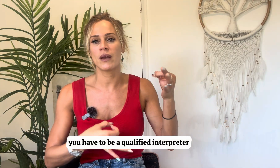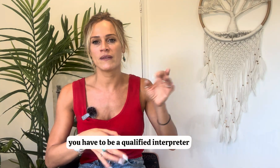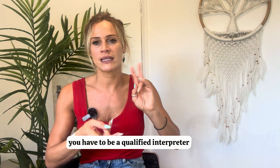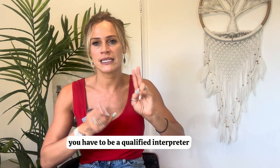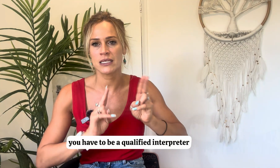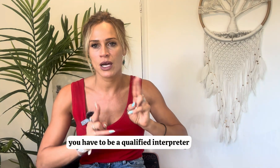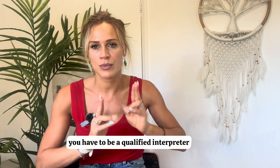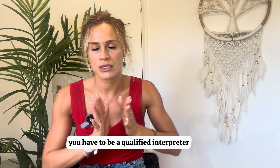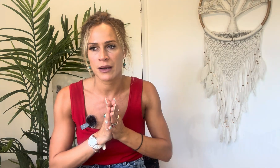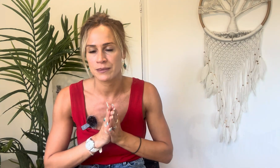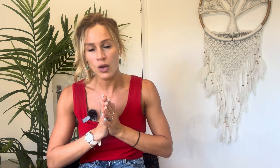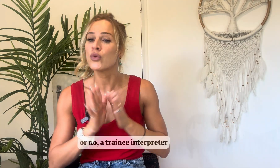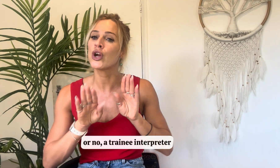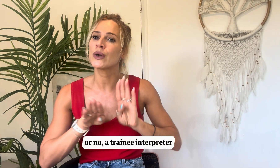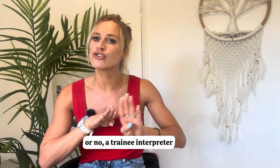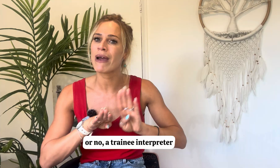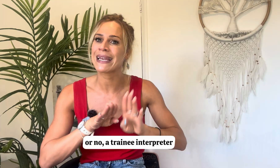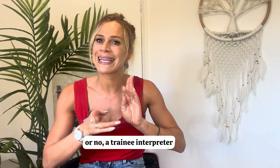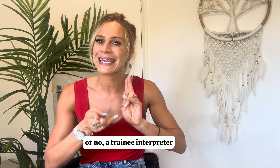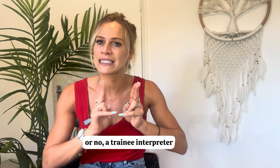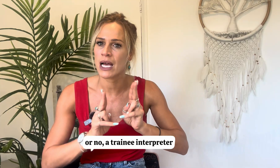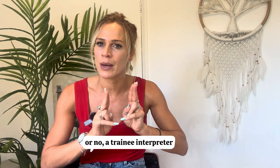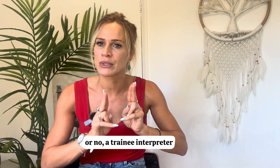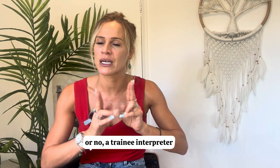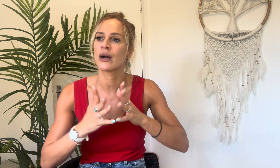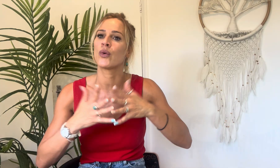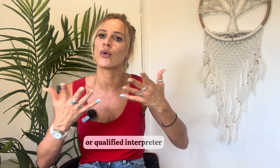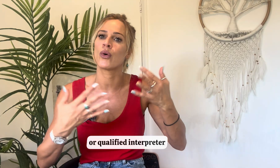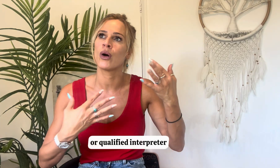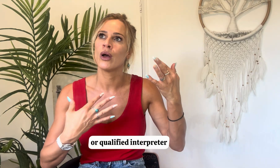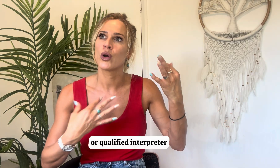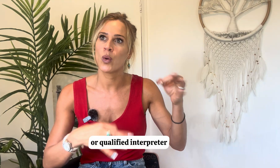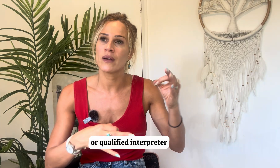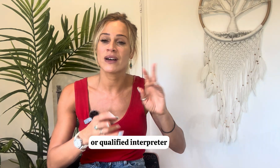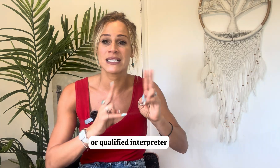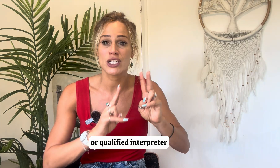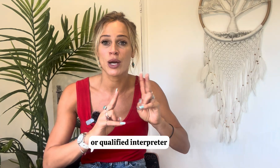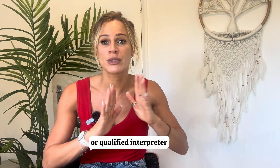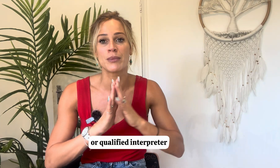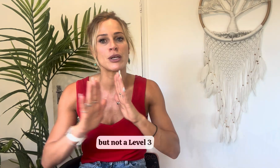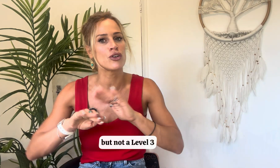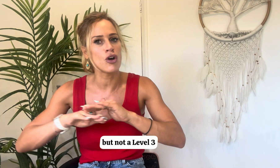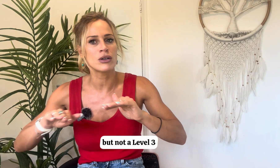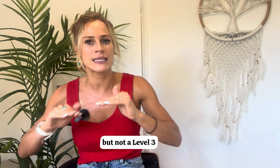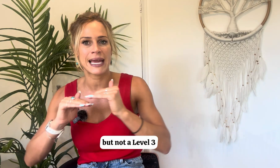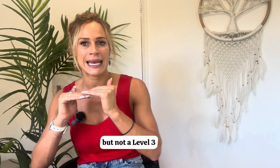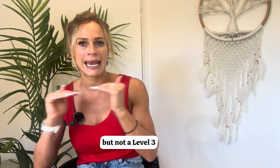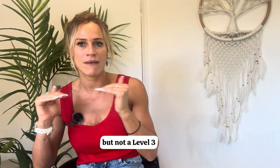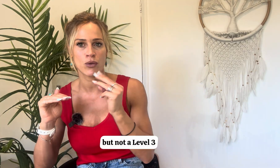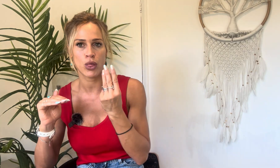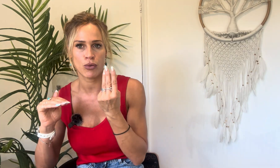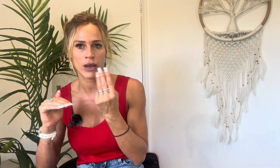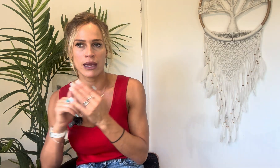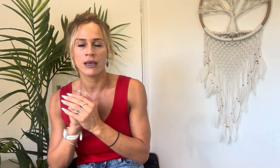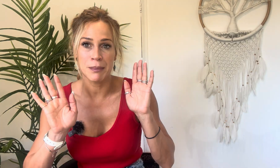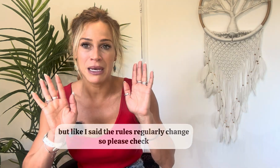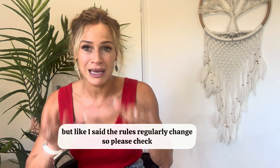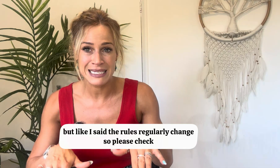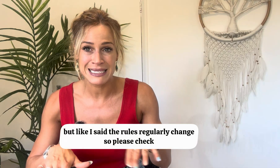qualified interpreter, or no, a trainee interpreter or qualified interpreter, but not a level 3. But like I said,